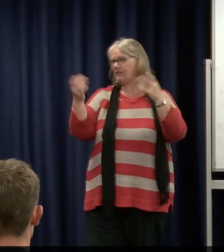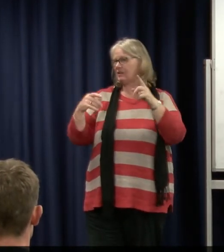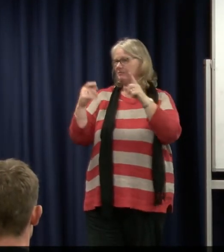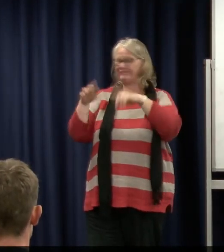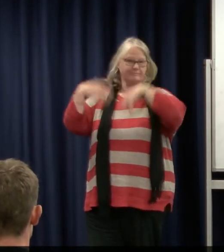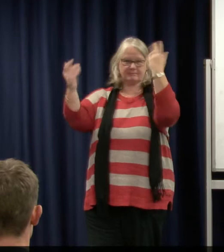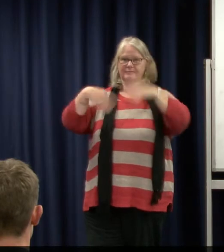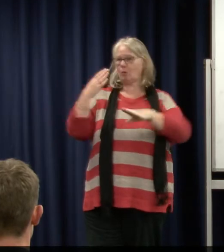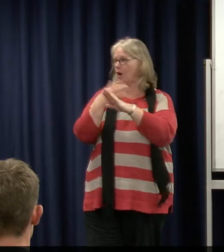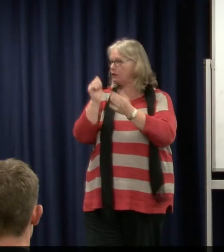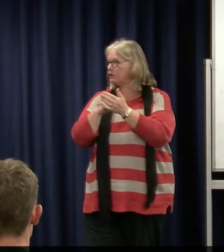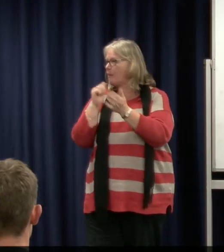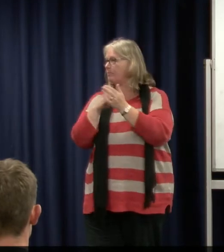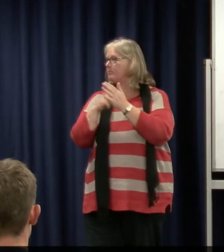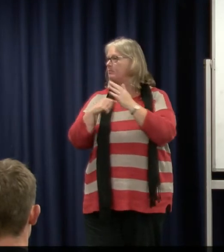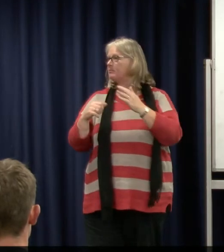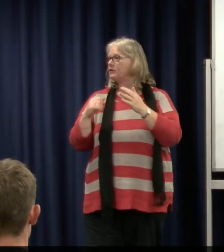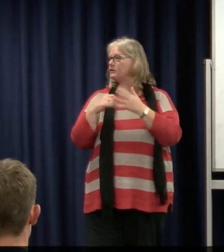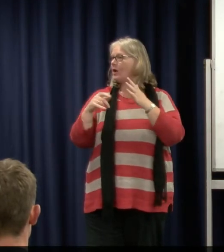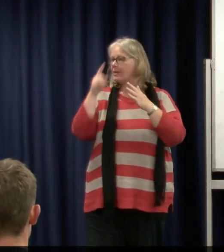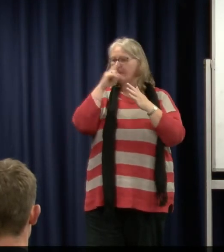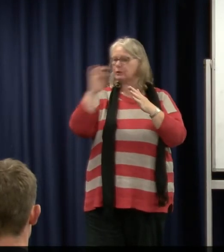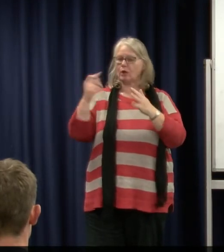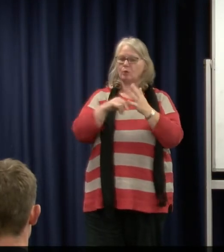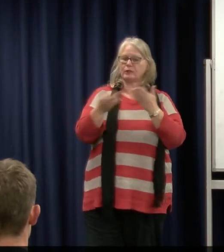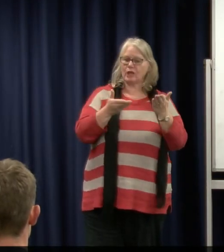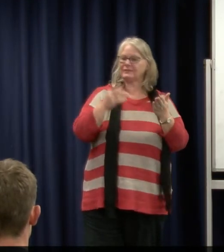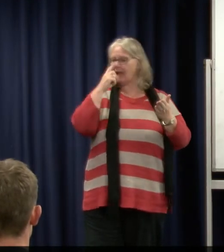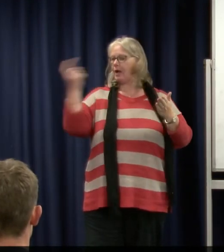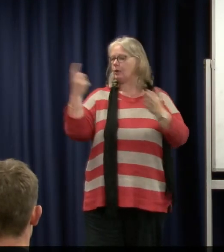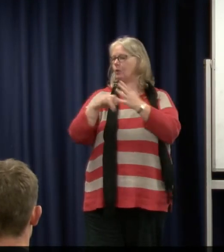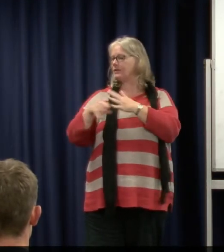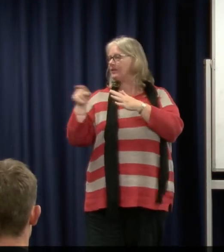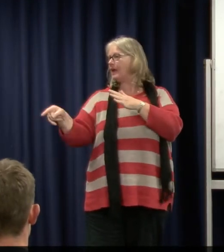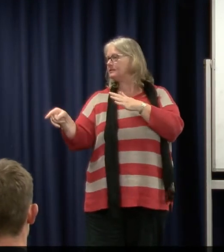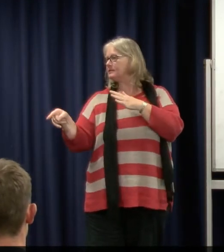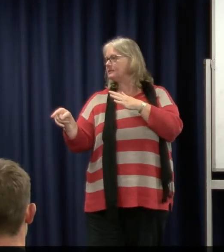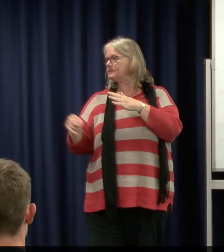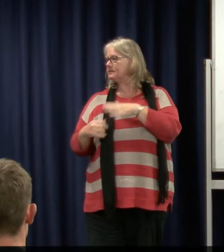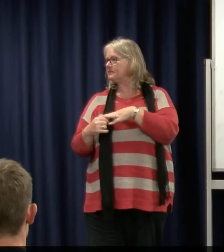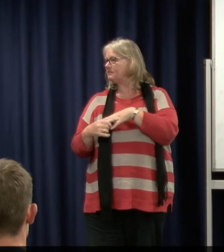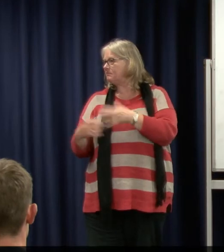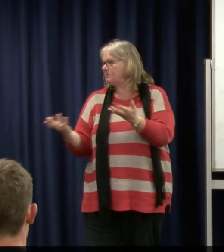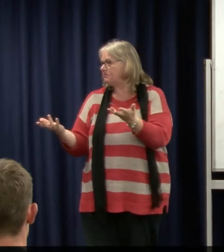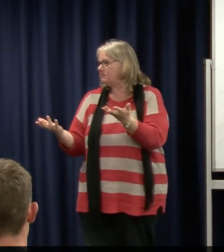Look, I'm just thinking off the top of my head here, perhaps a workshop so that people who don't use those services can come